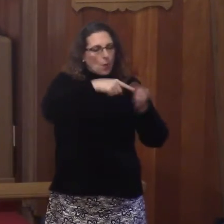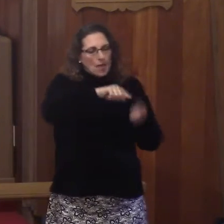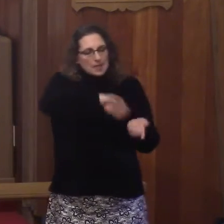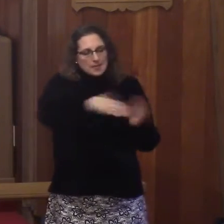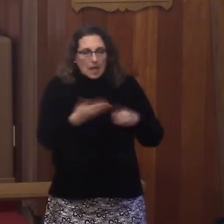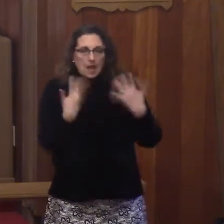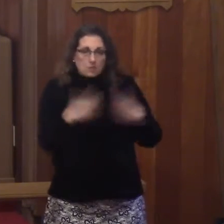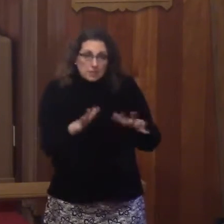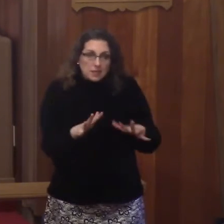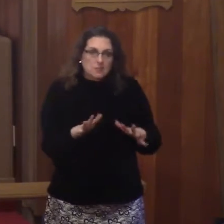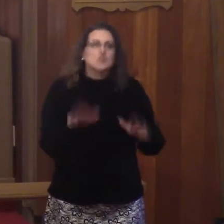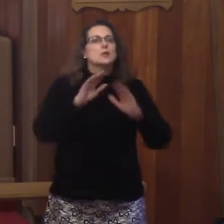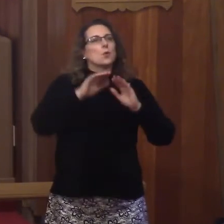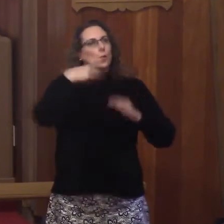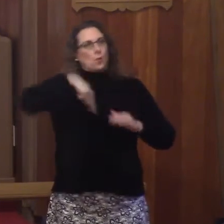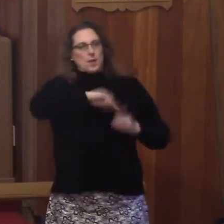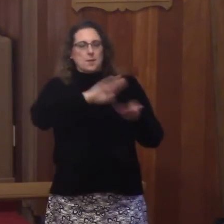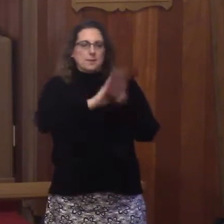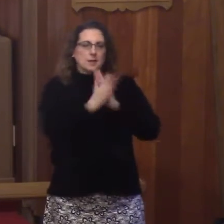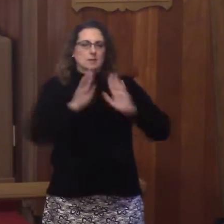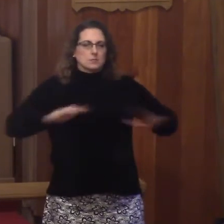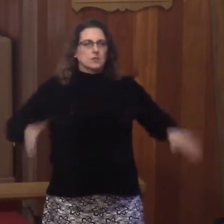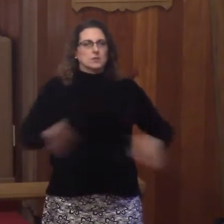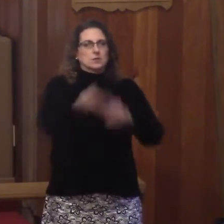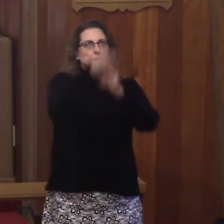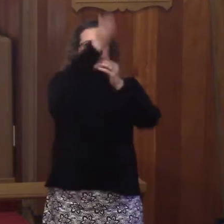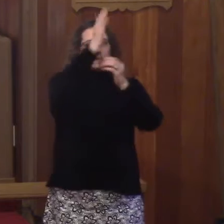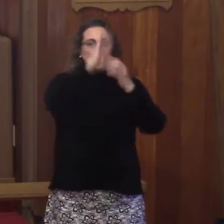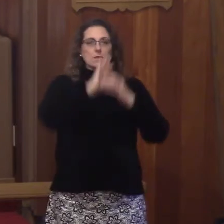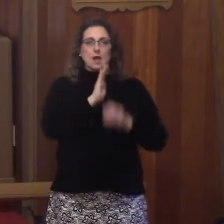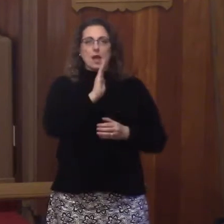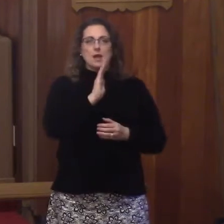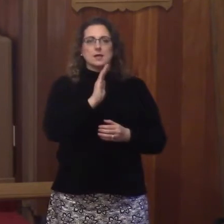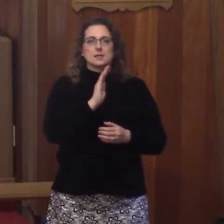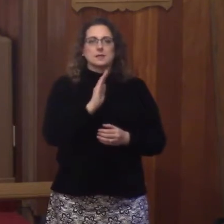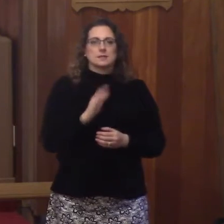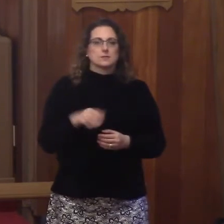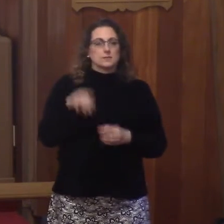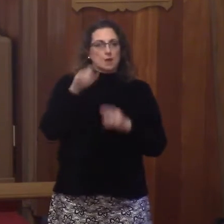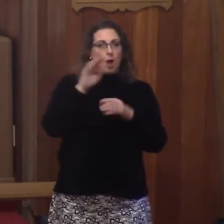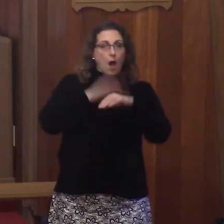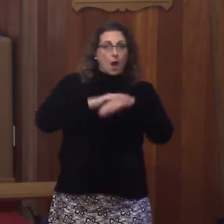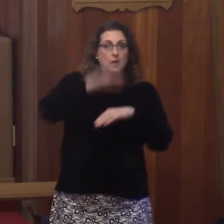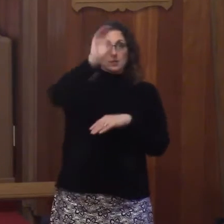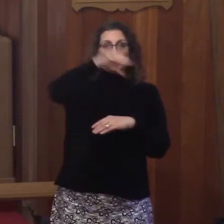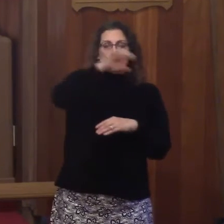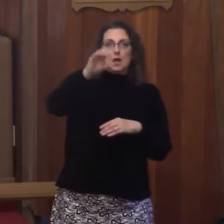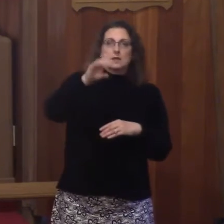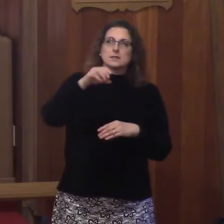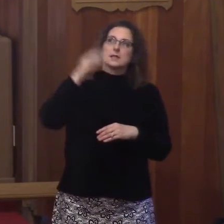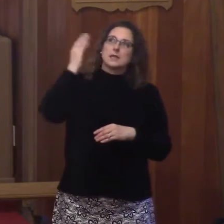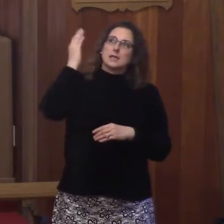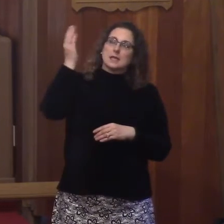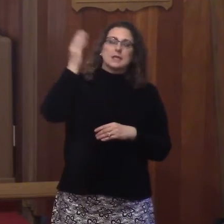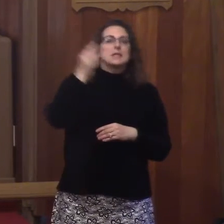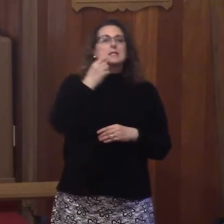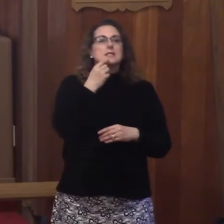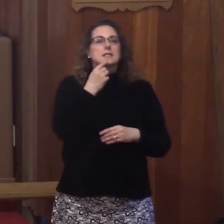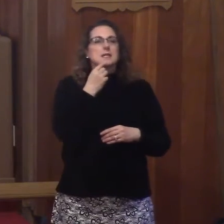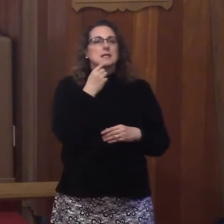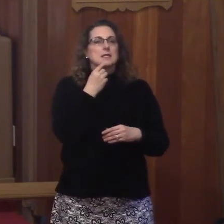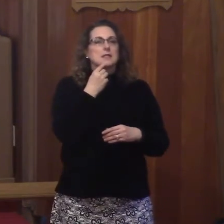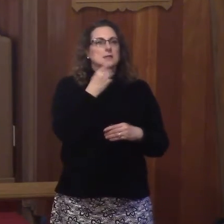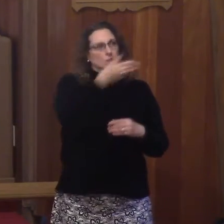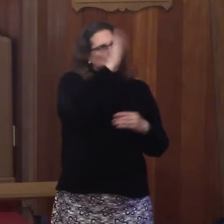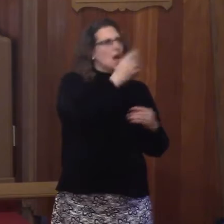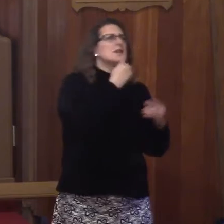the law came and called Jesus, not pure son of God, but came and called him by your name